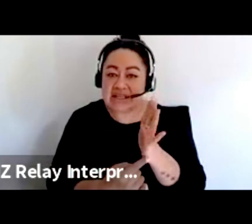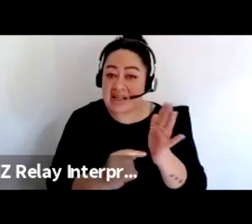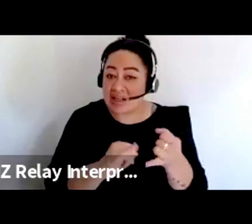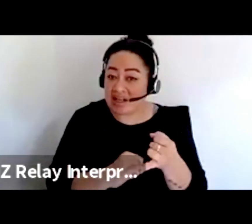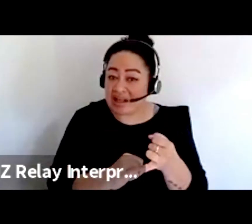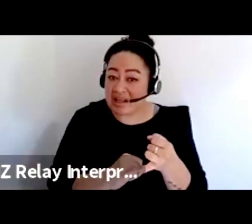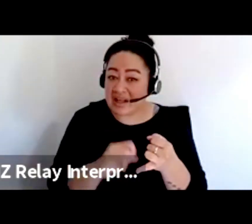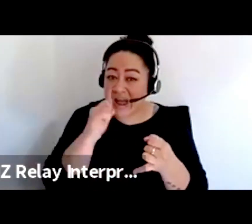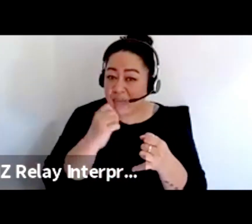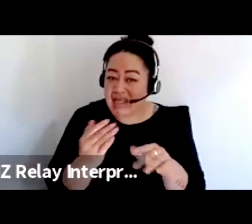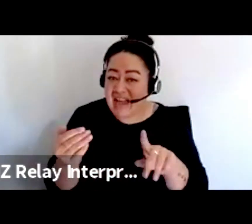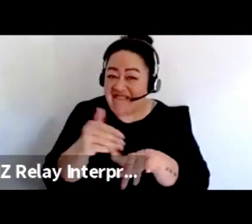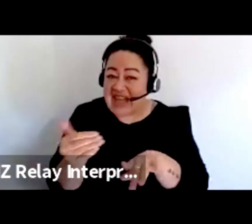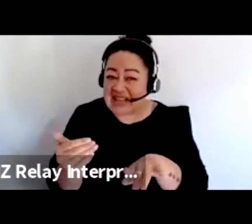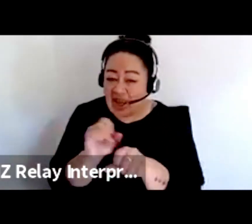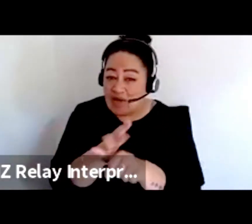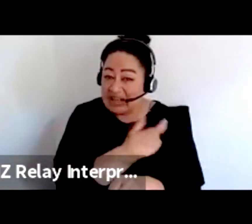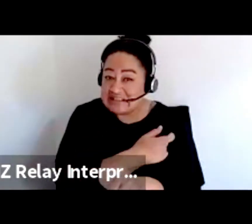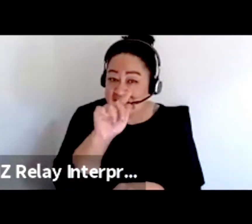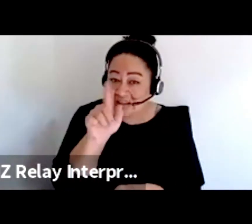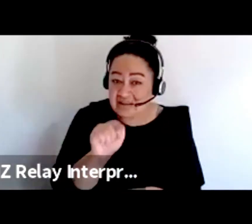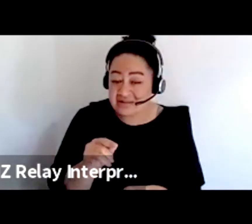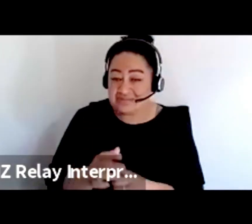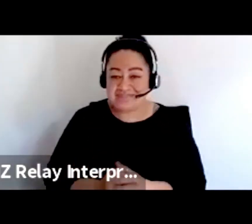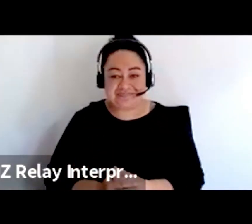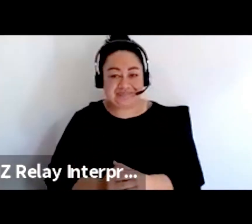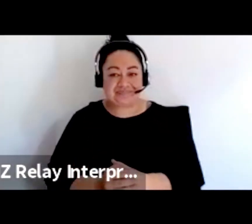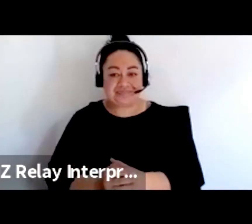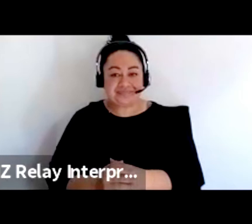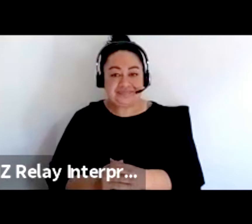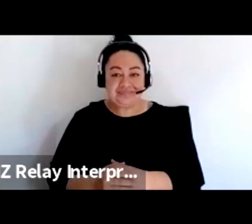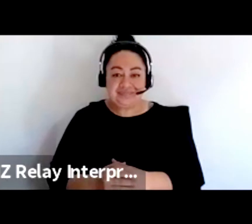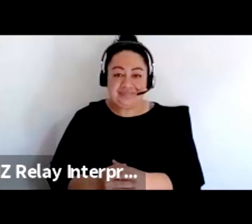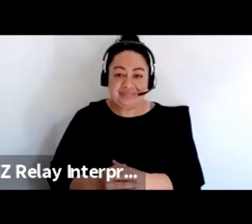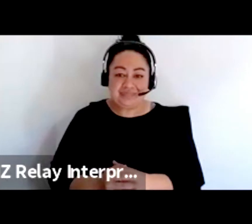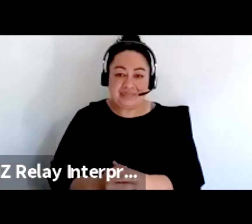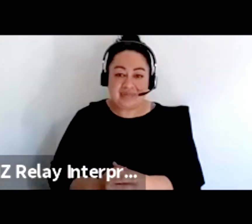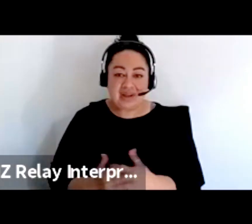really matter what you're reading in terms of, you know, when you have the vaccine.